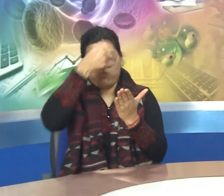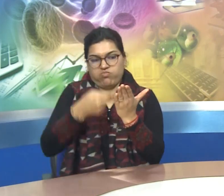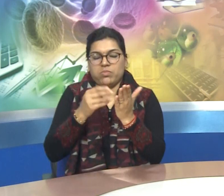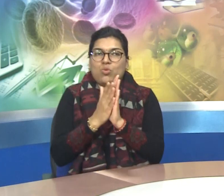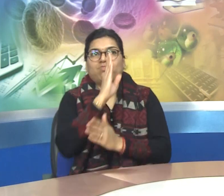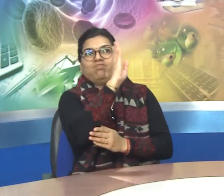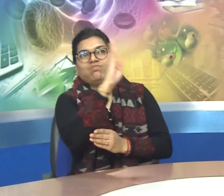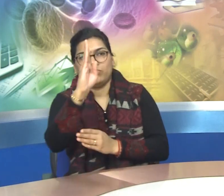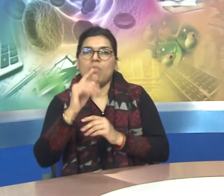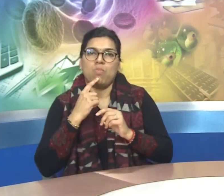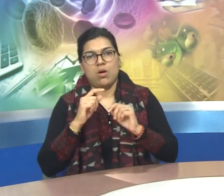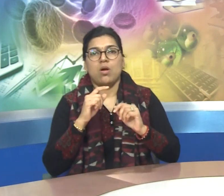Example,